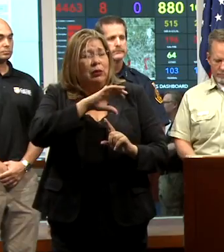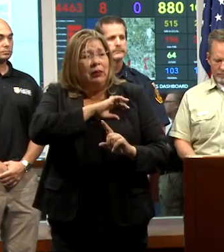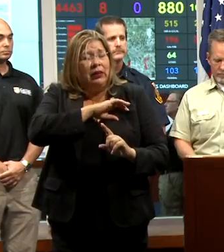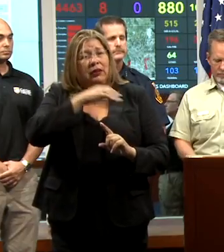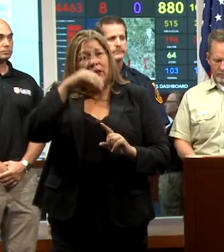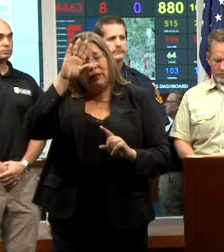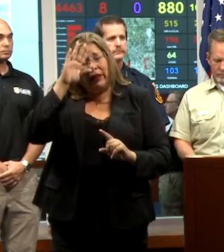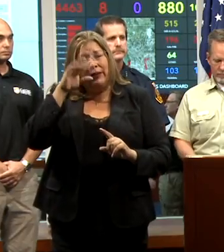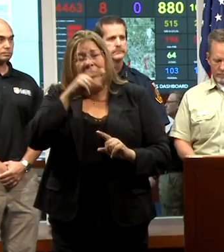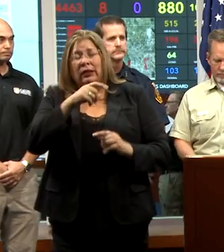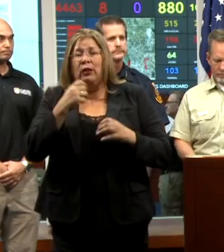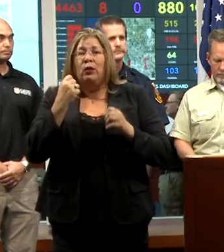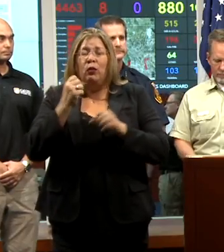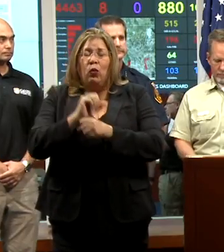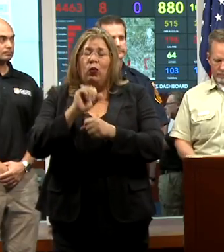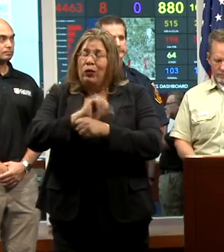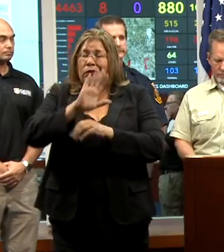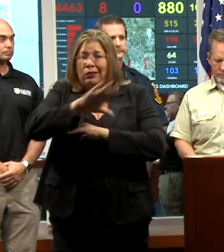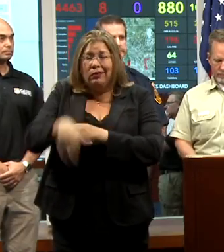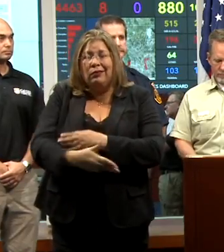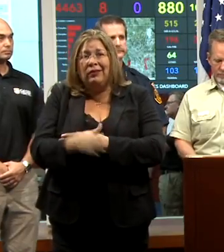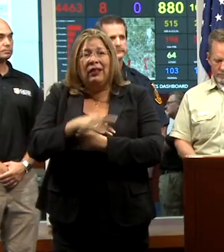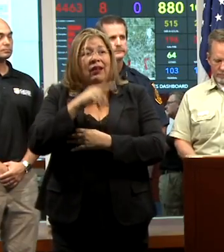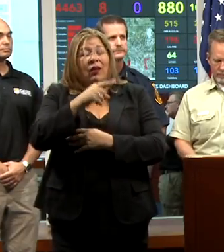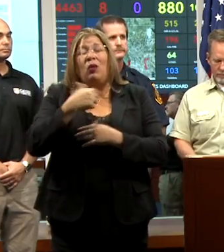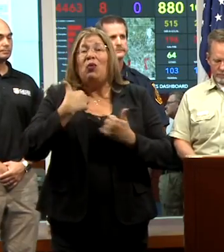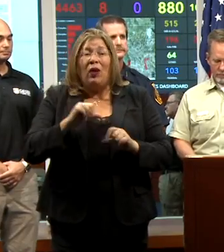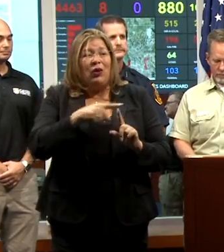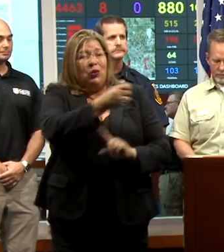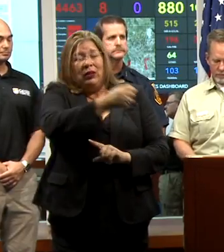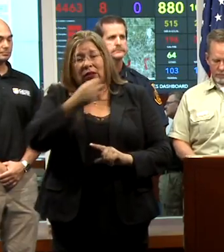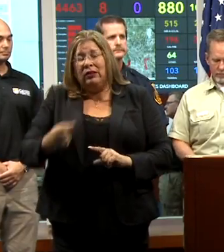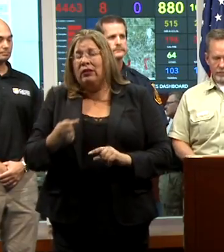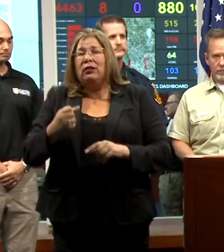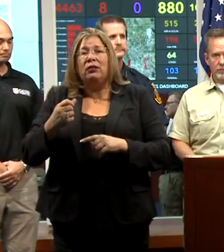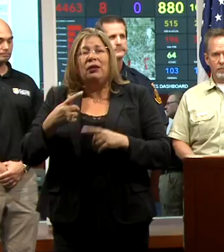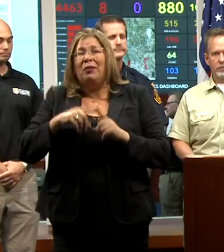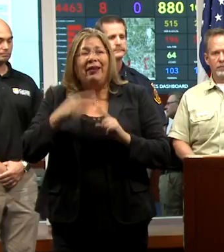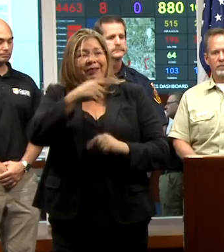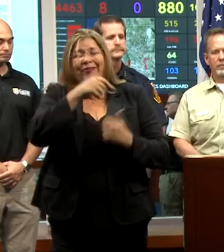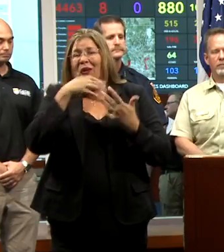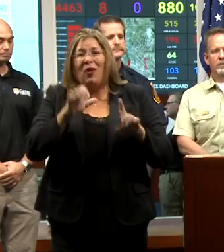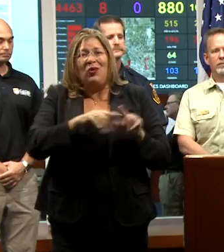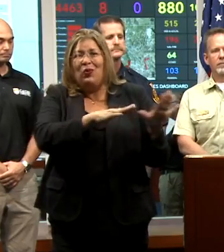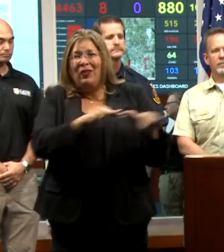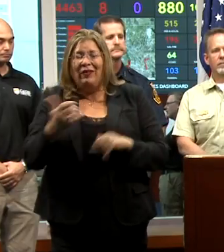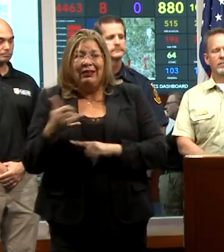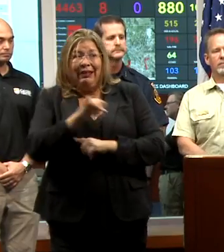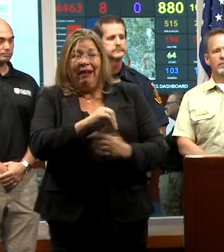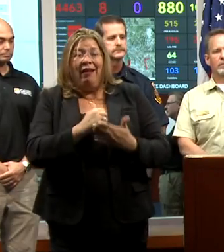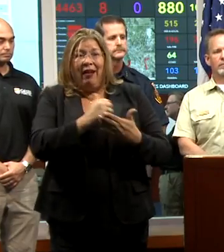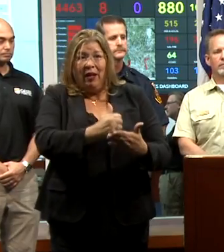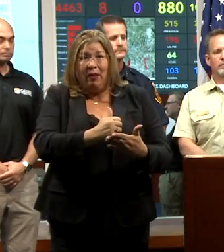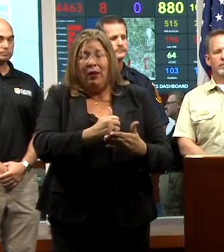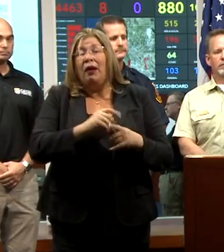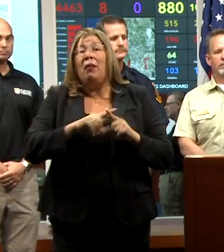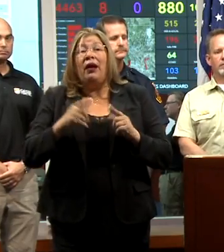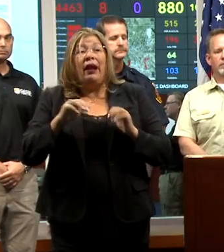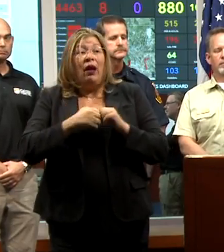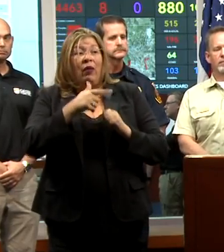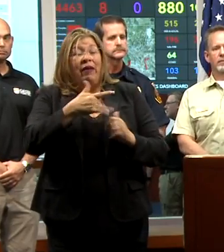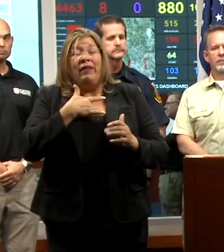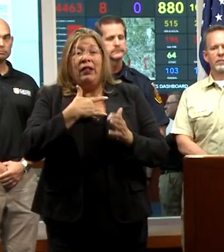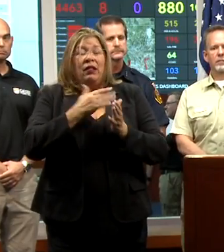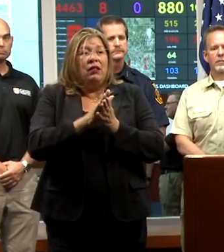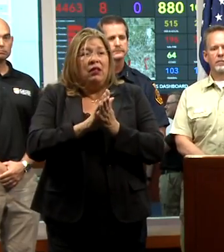They're getting sleep where they can. We try to pull them out, and frankly, they don't want to come out. They just want to serve, and they want to stay there and help. But I can tell you the fuel that drives them is the